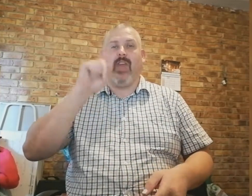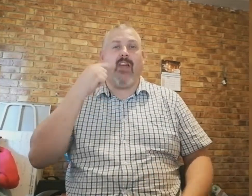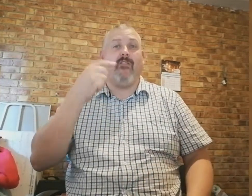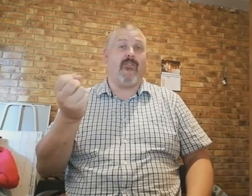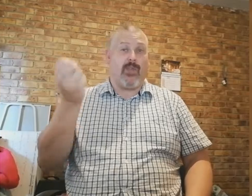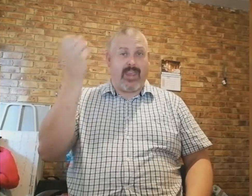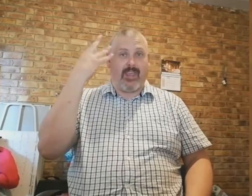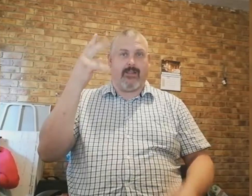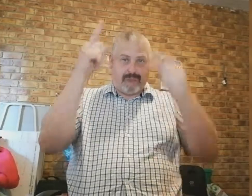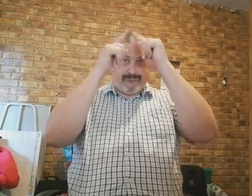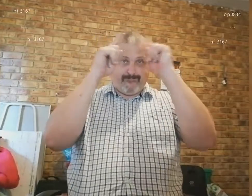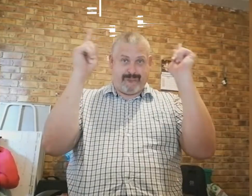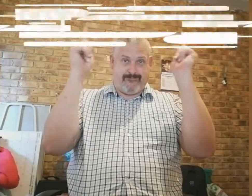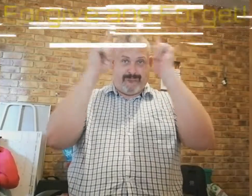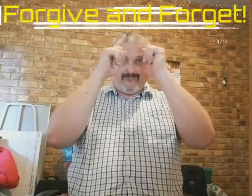and forget.